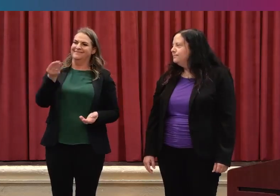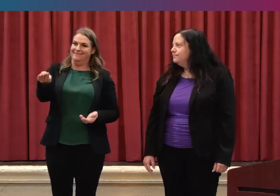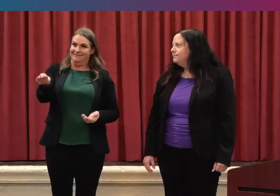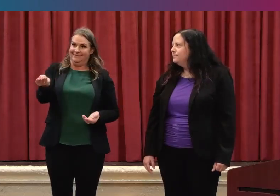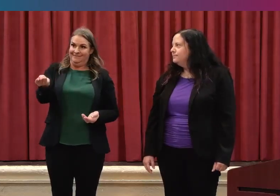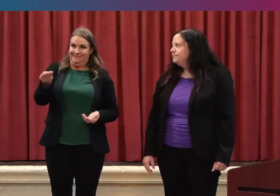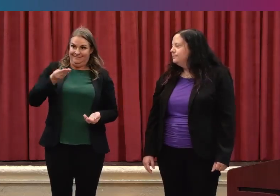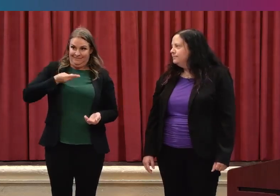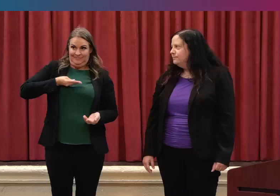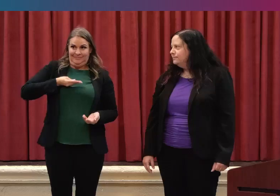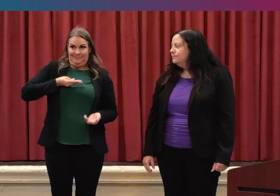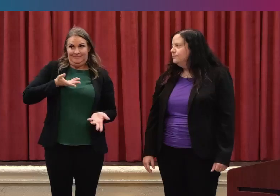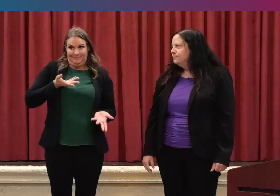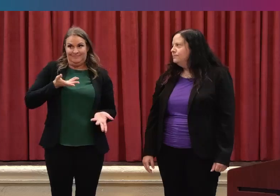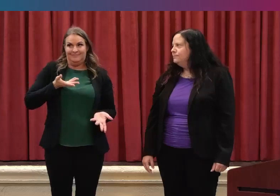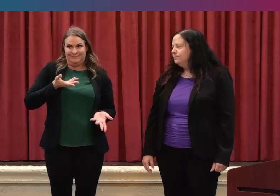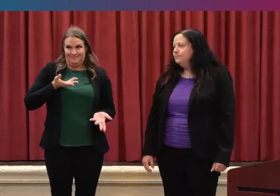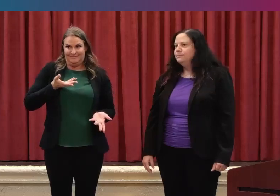you ask them to put it in writing why they denied it.